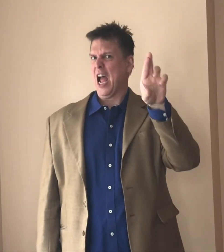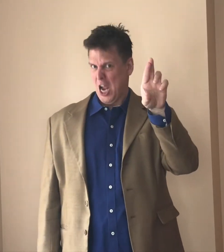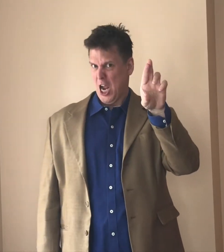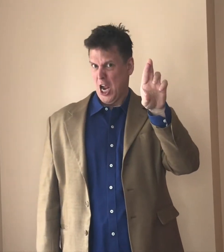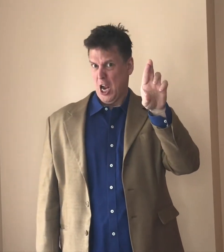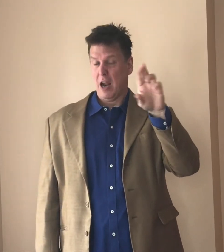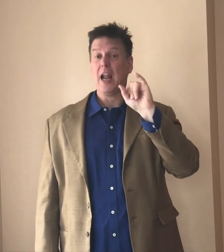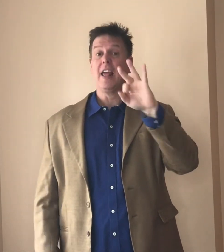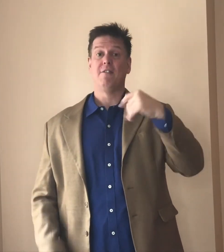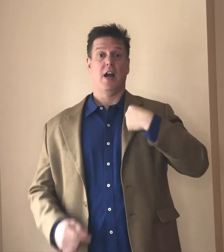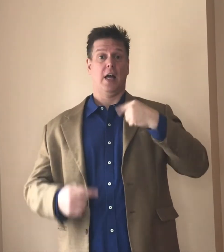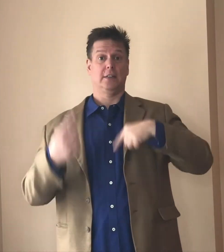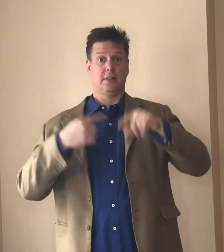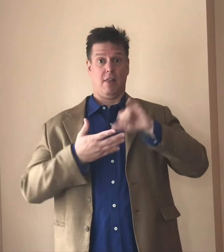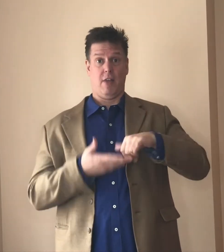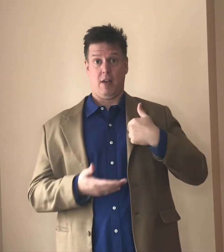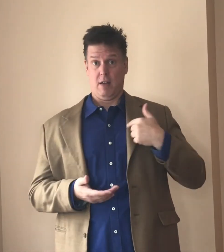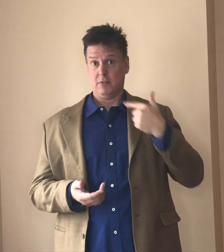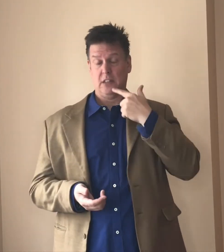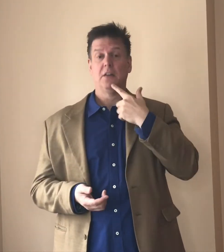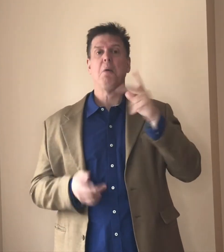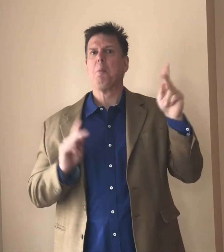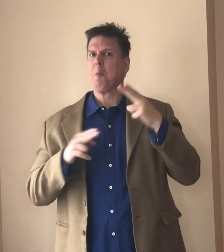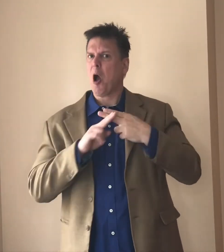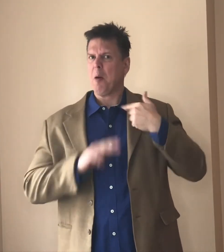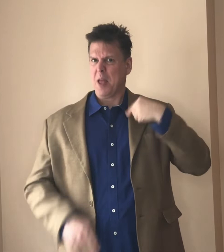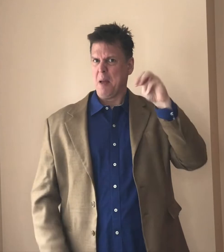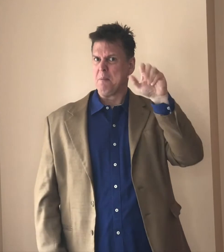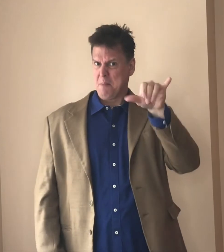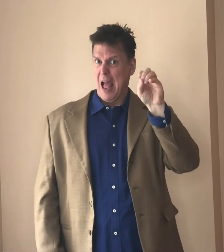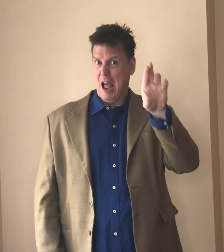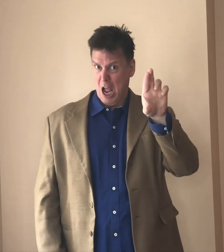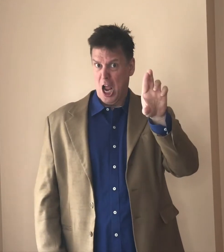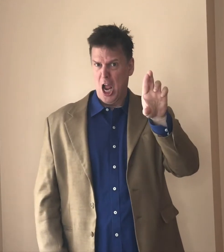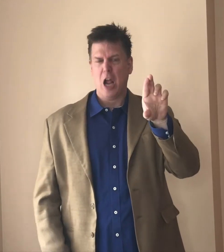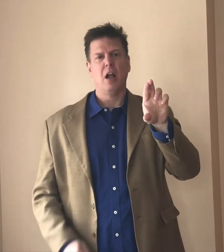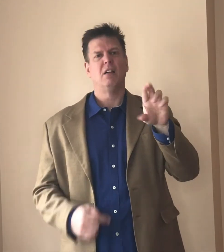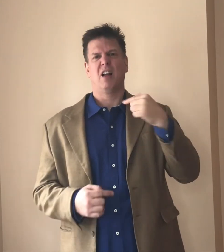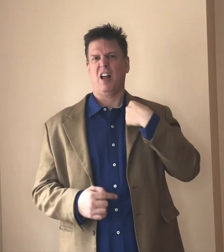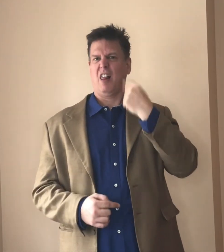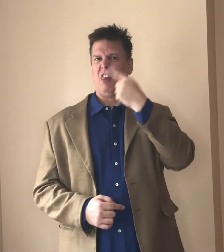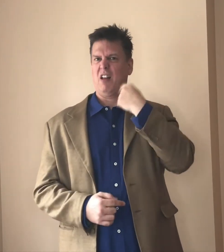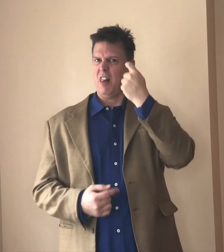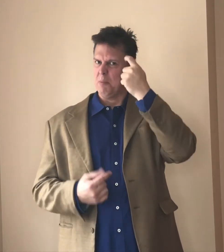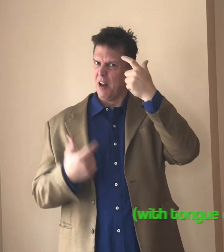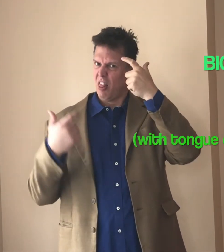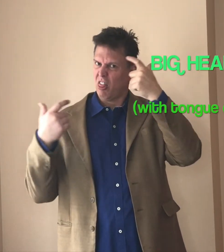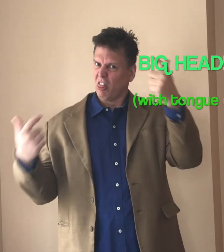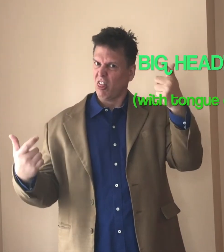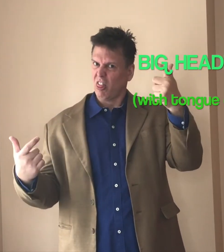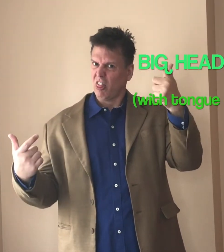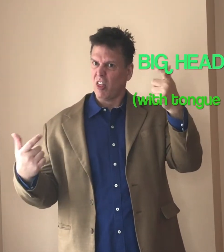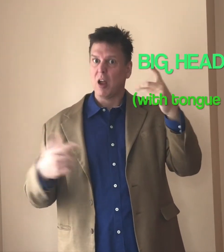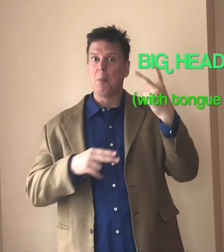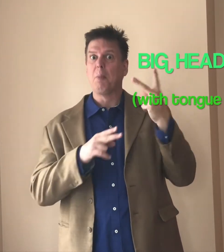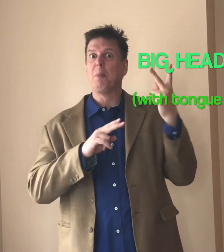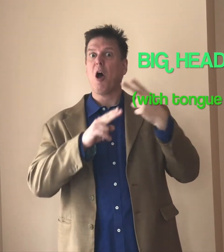mayor. And if I say it like this up here, I look a little full of myself,